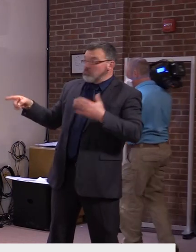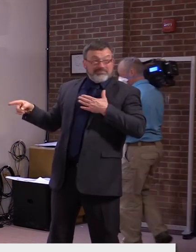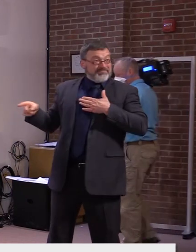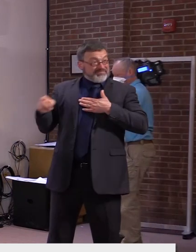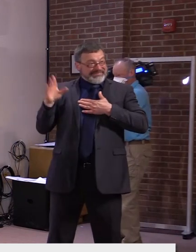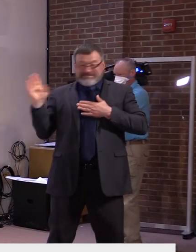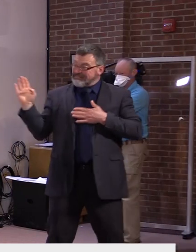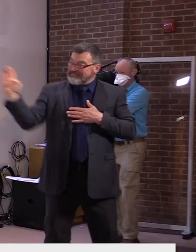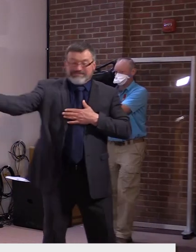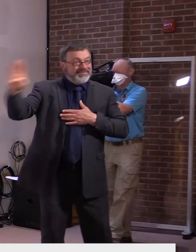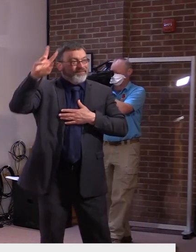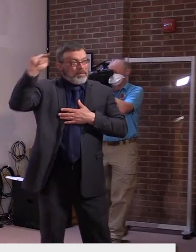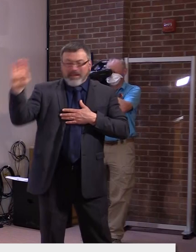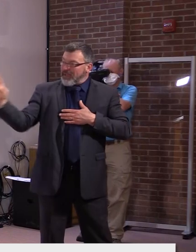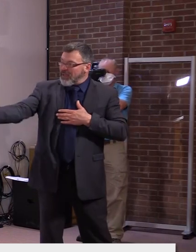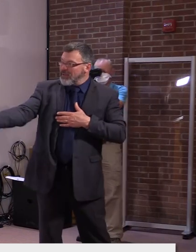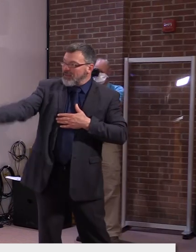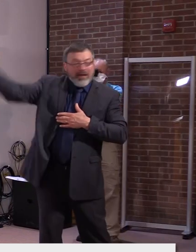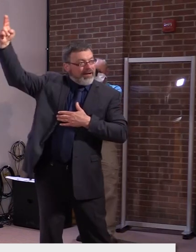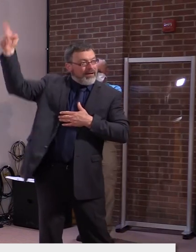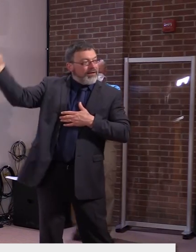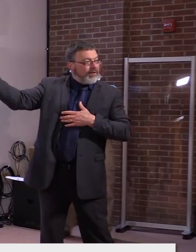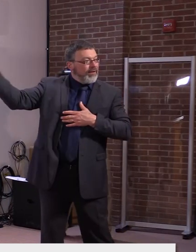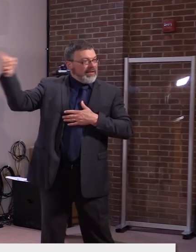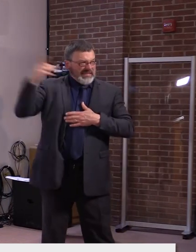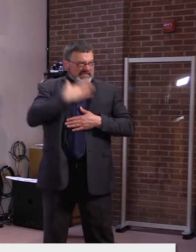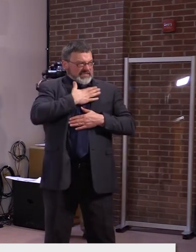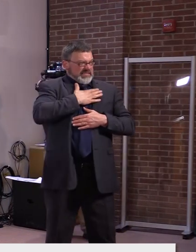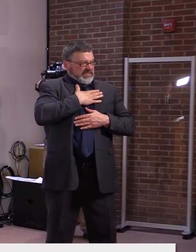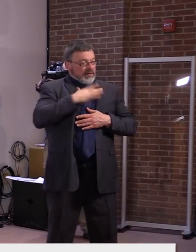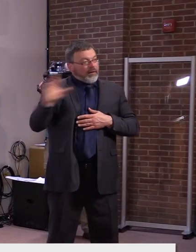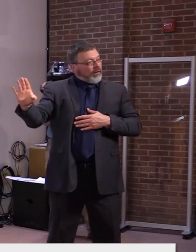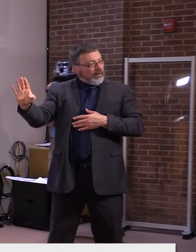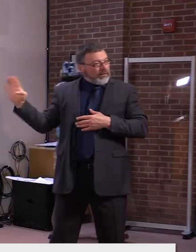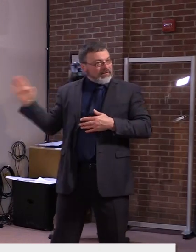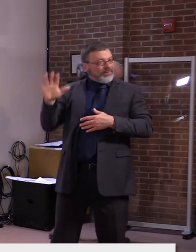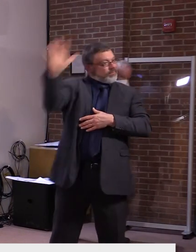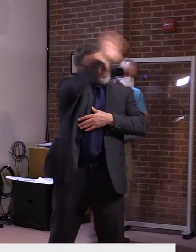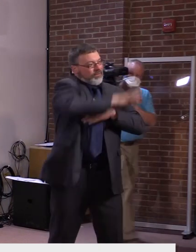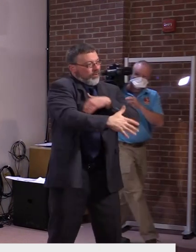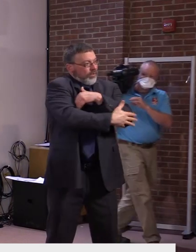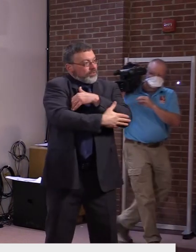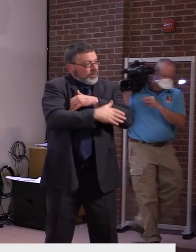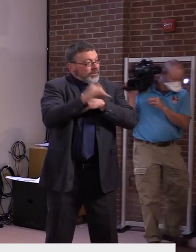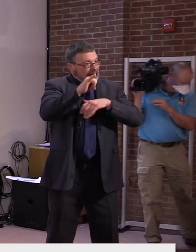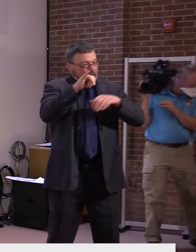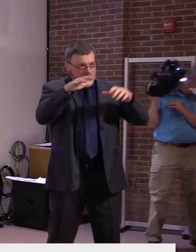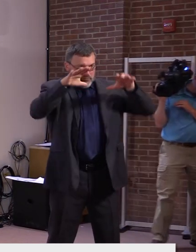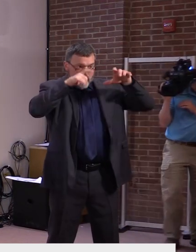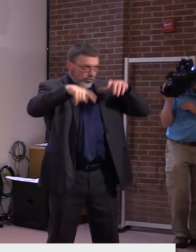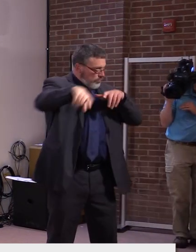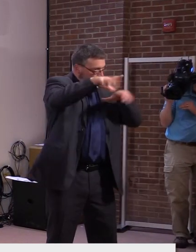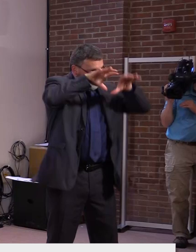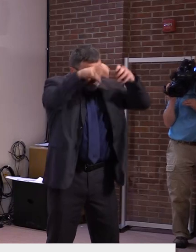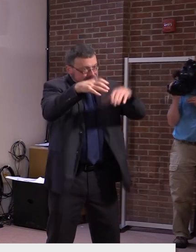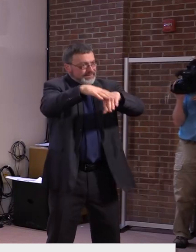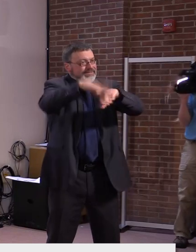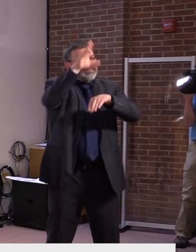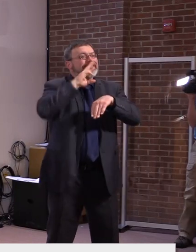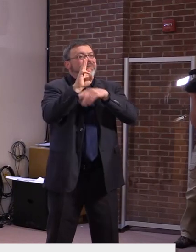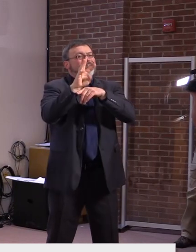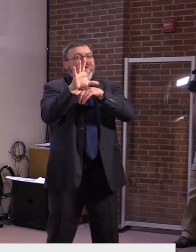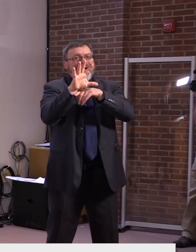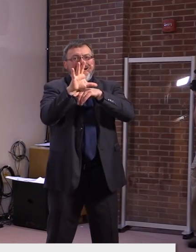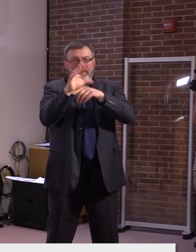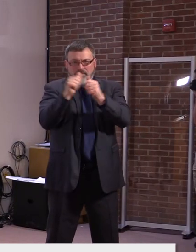when we look at the percent of the fully vaccinated population who is over 65 and what percent of them have a booster